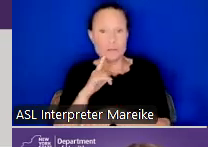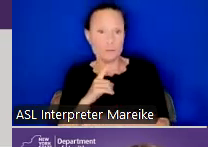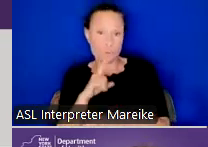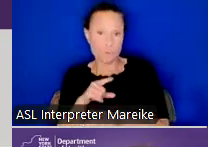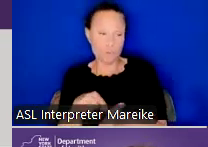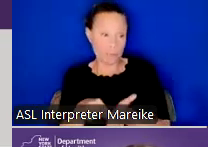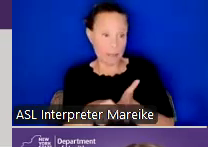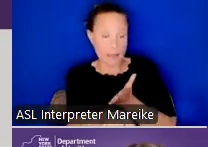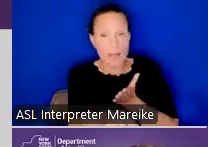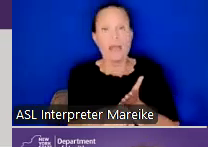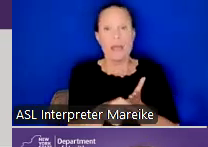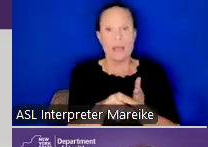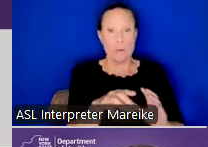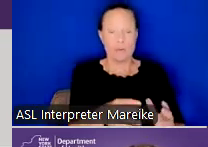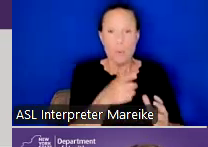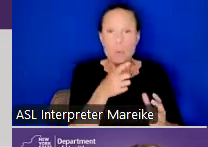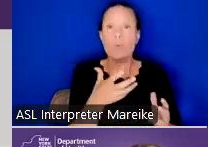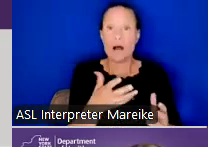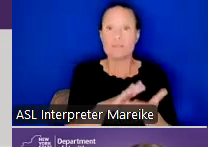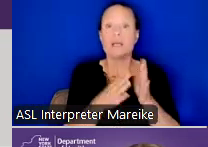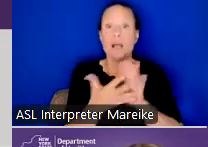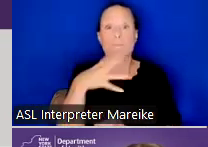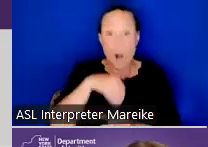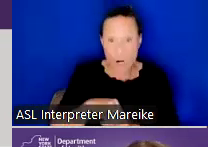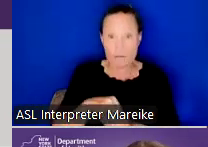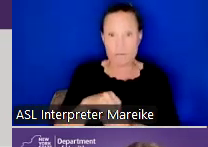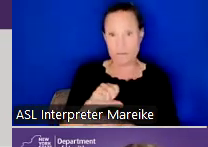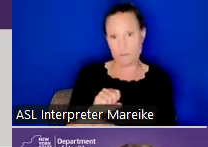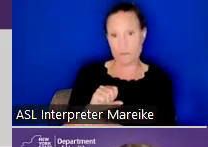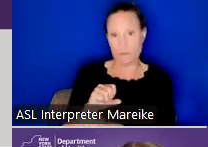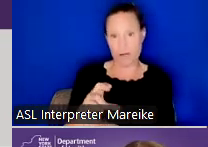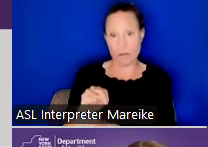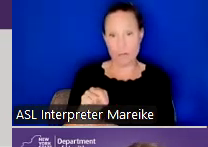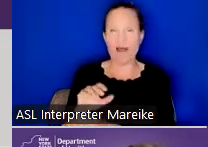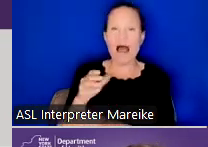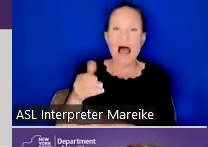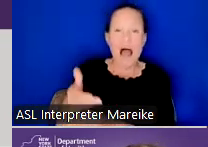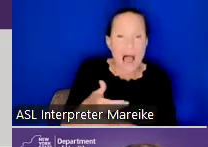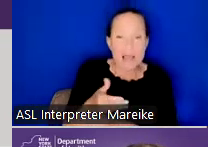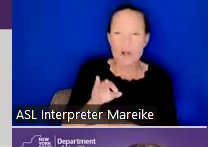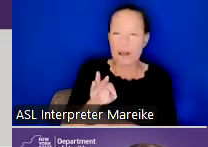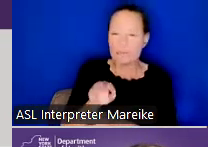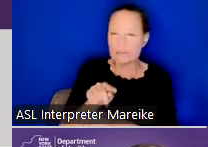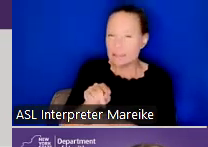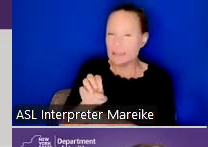social care networks because we understand, right? This is the hiring of FTEs. This is,